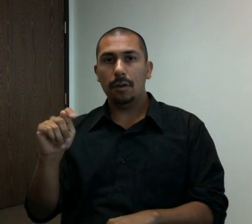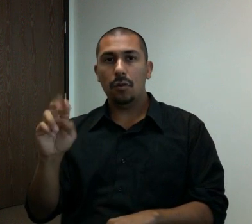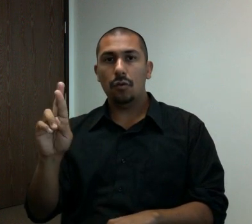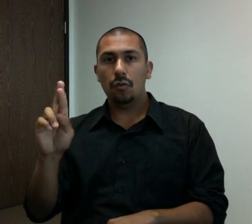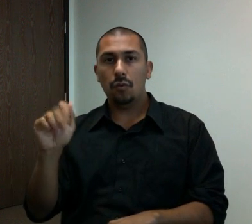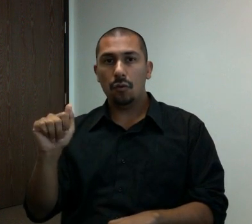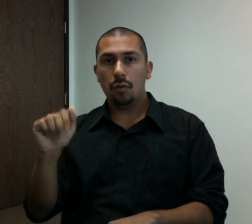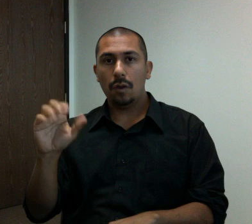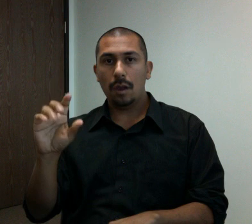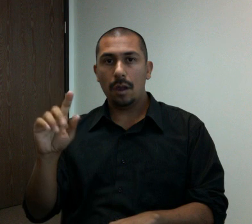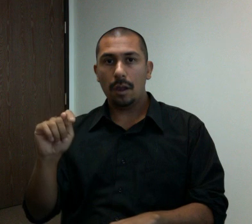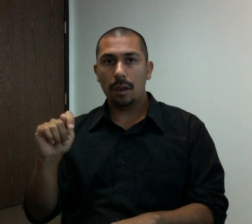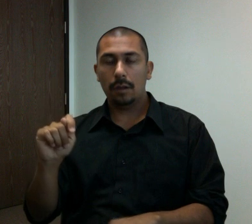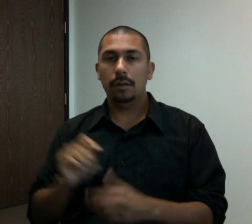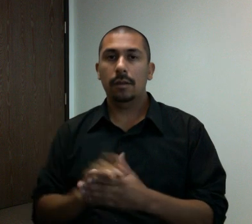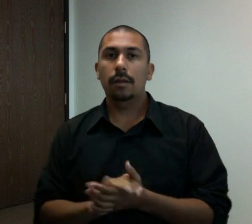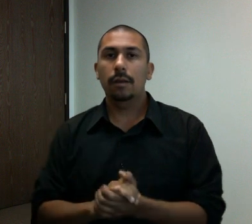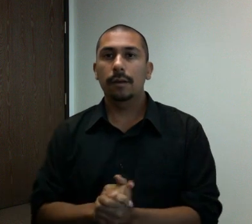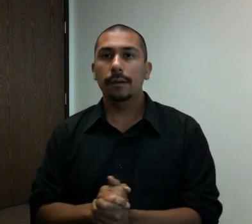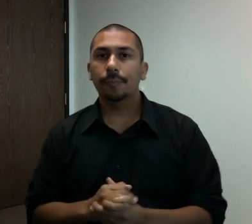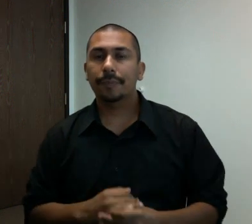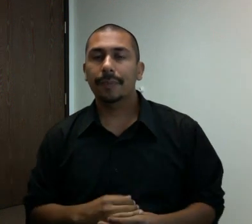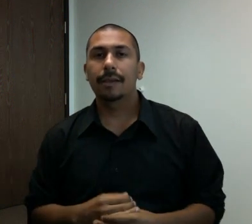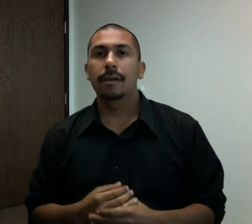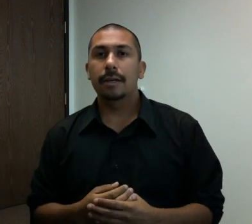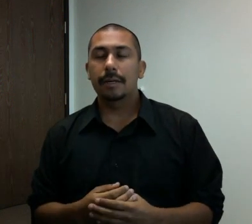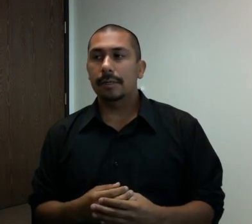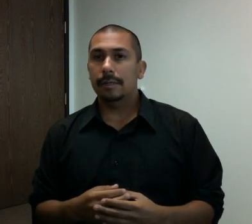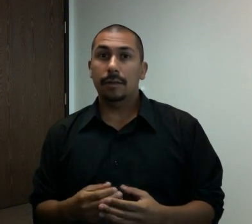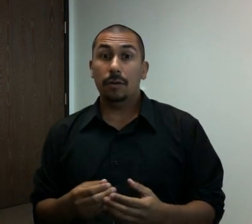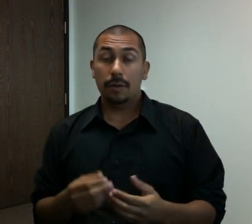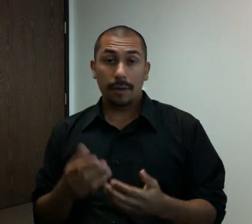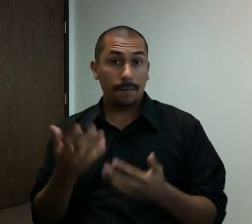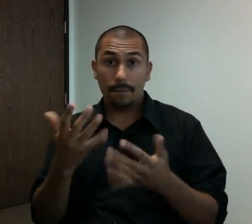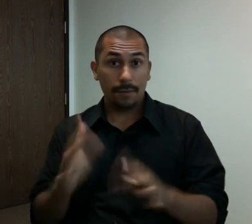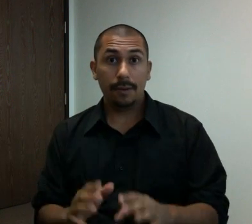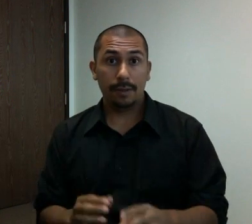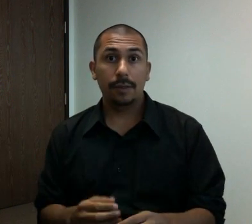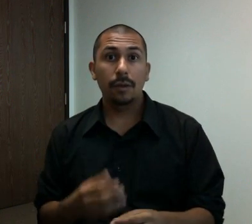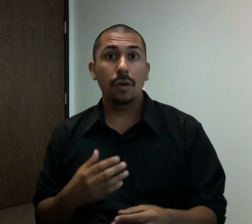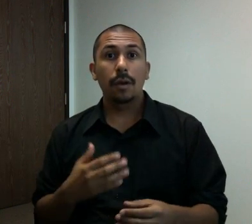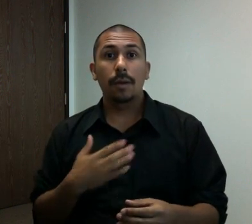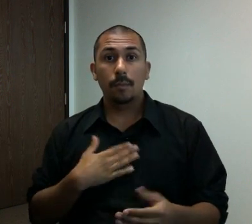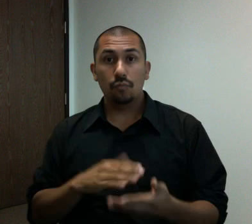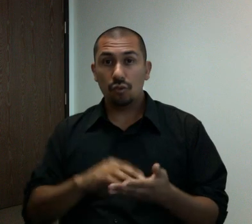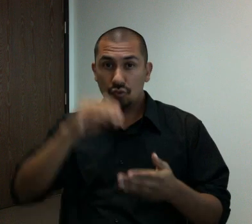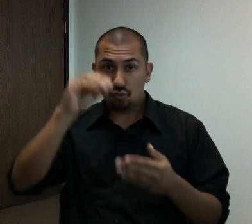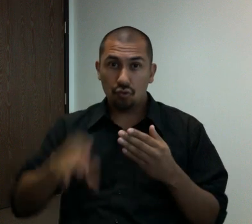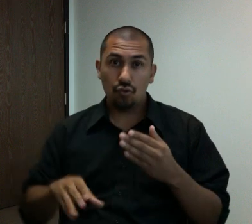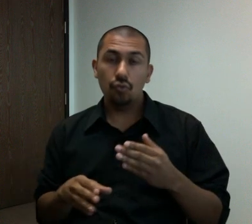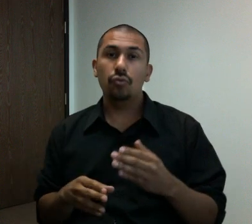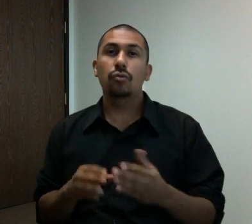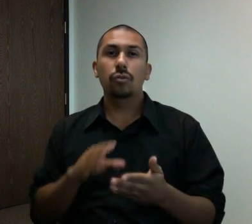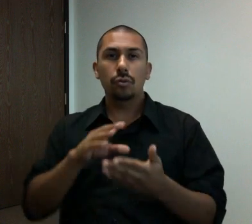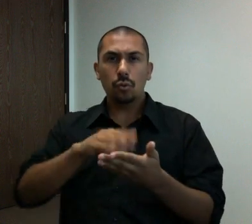major courses, they knew MLA style, they knew CBE style from biology, they knew APA style, they knew how to arrange